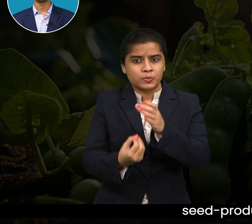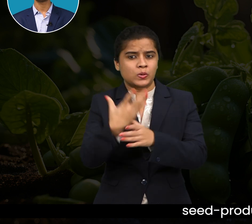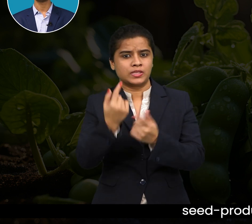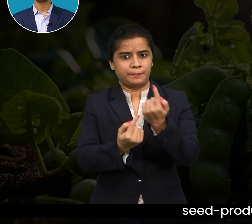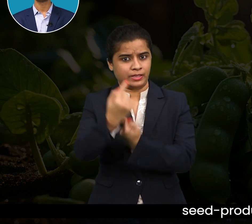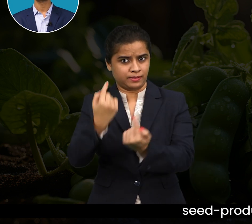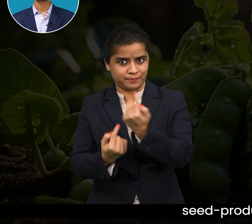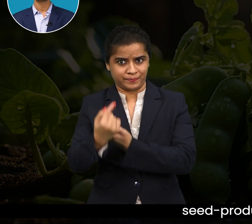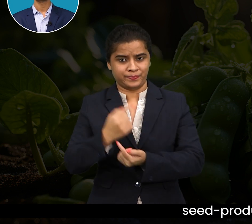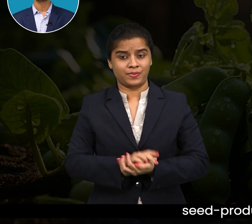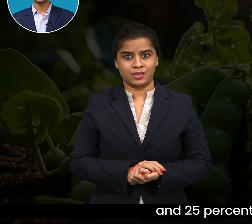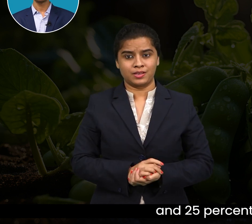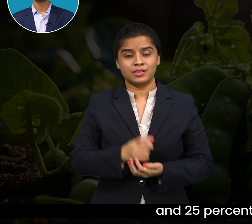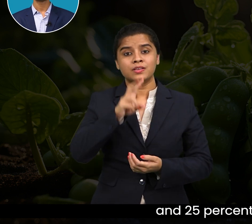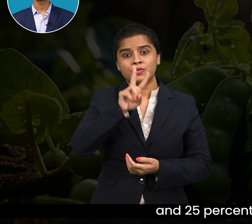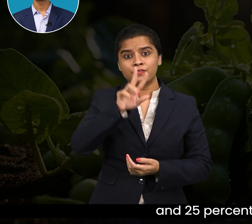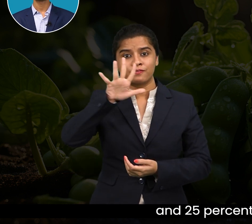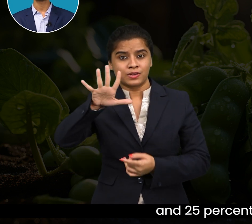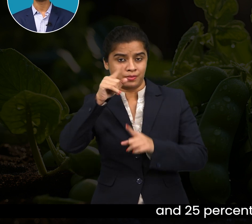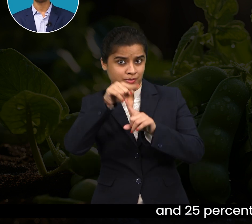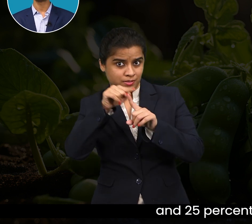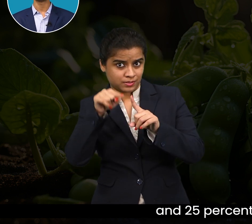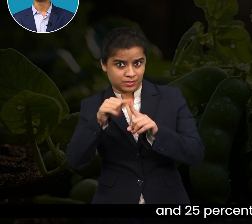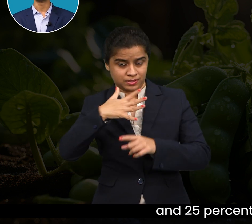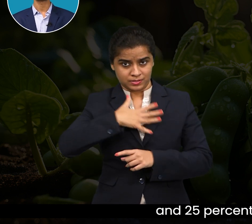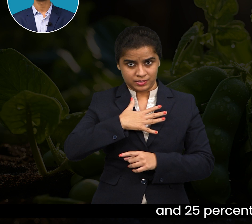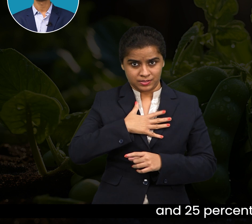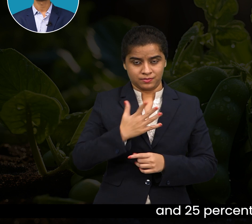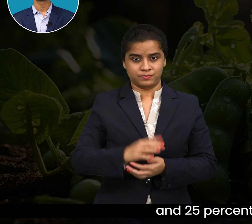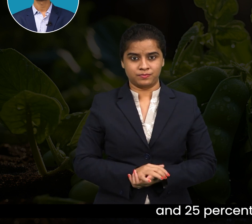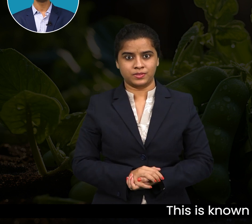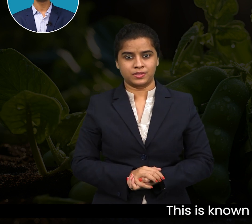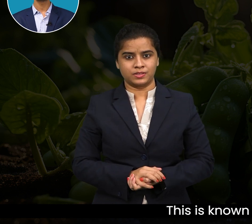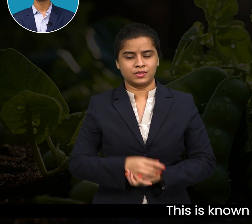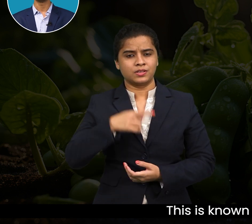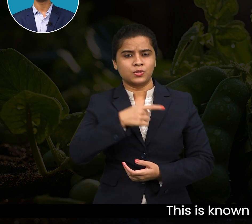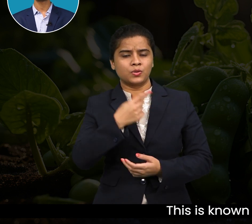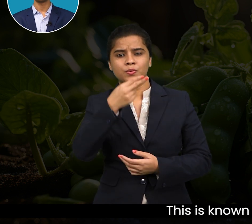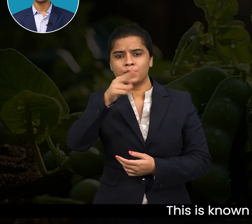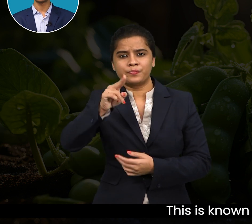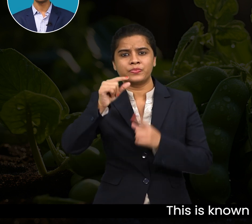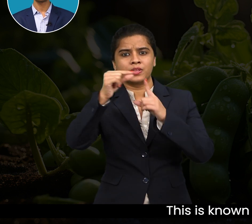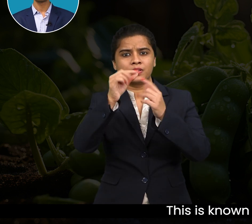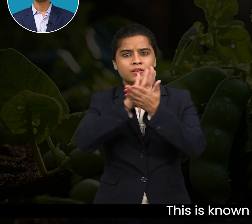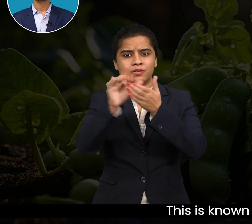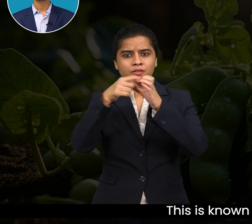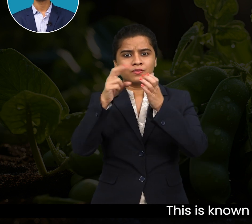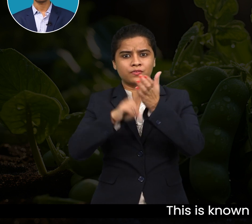producing plants and 25% are green ones. This is known as